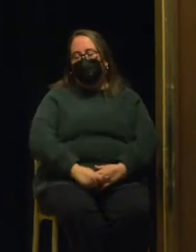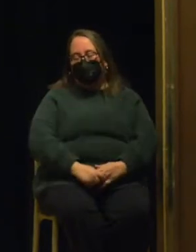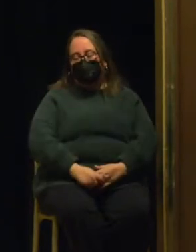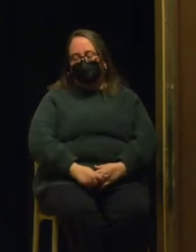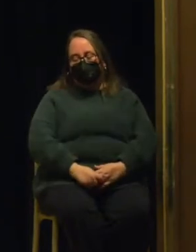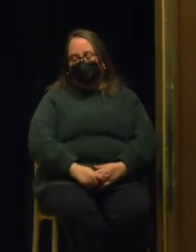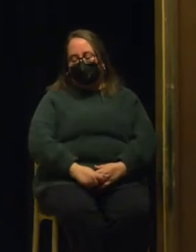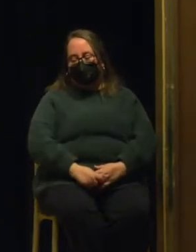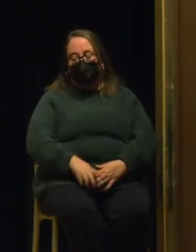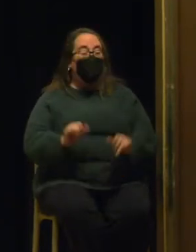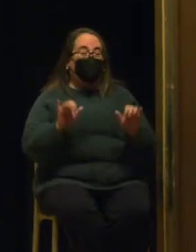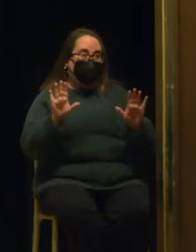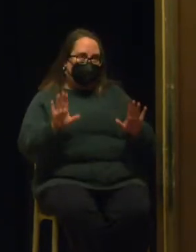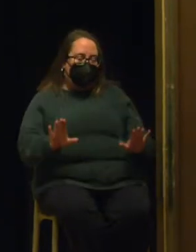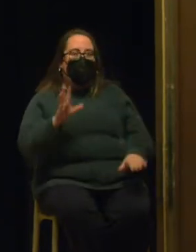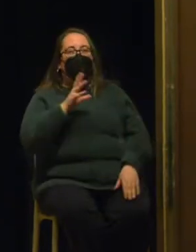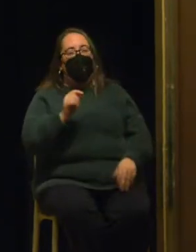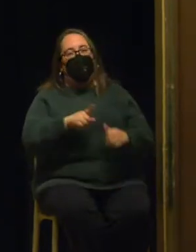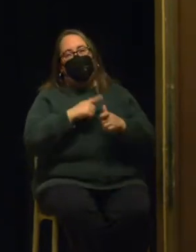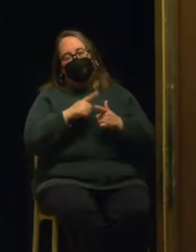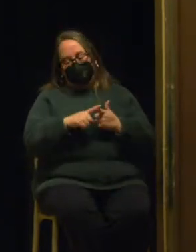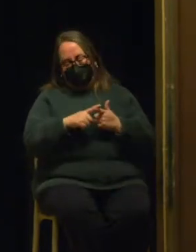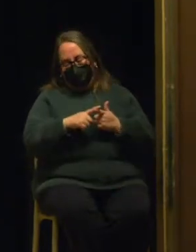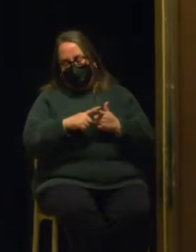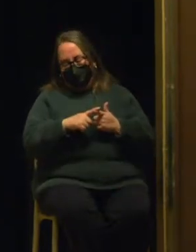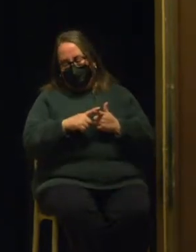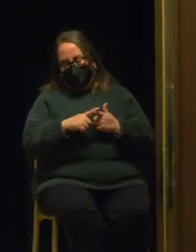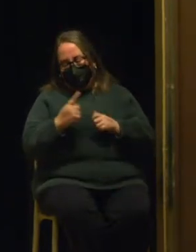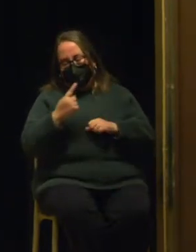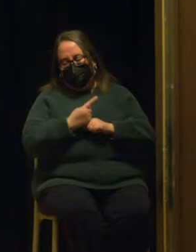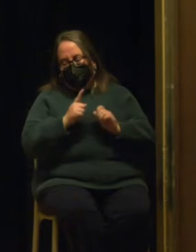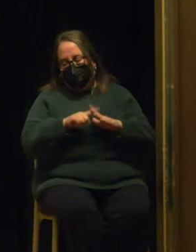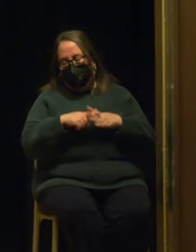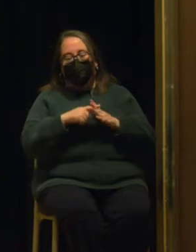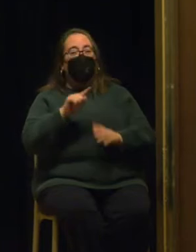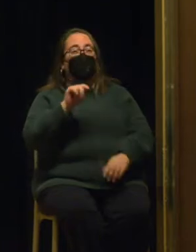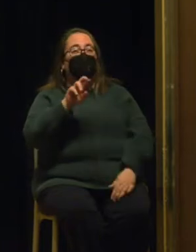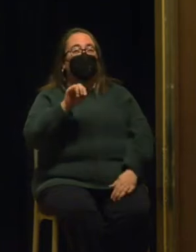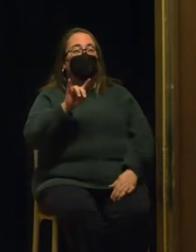So that was amazing. And then the day we first started trading,